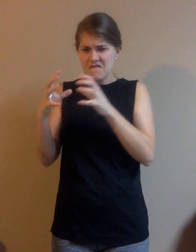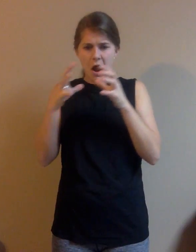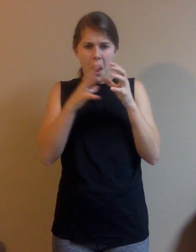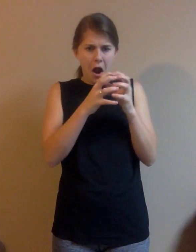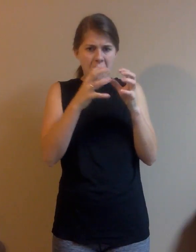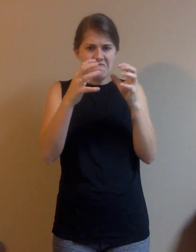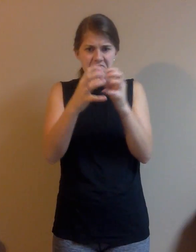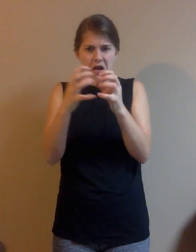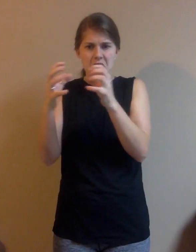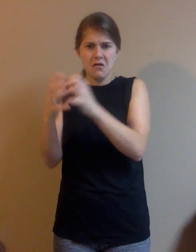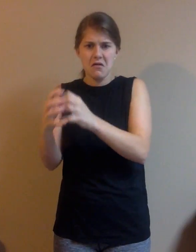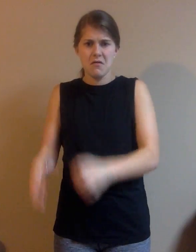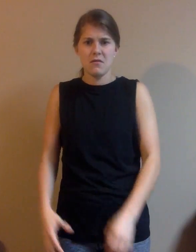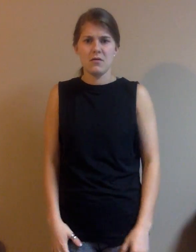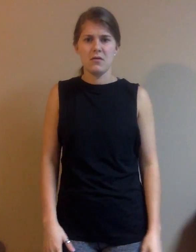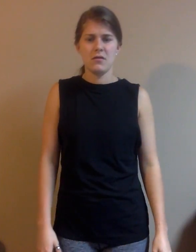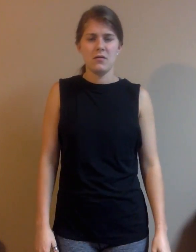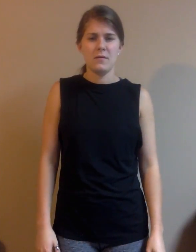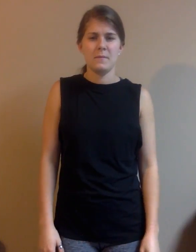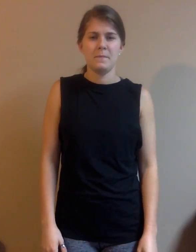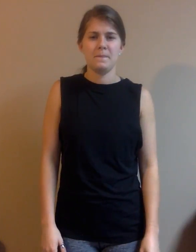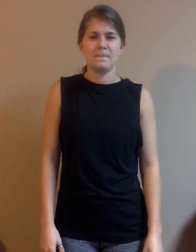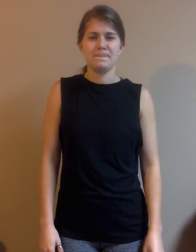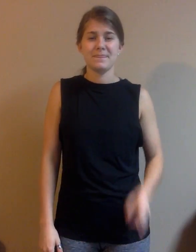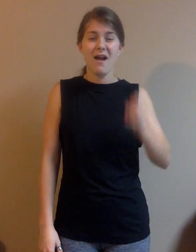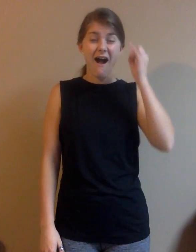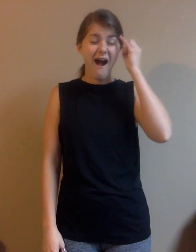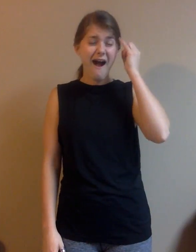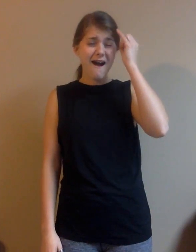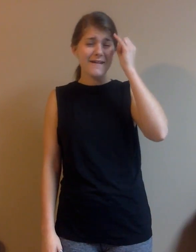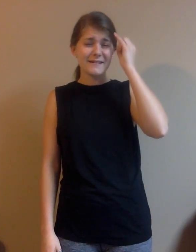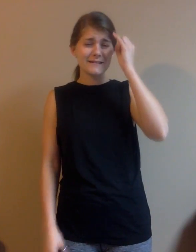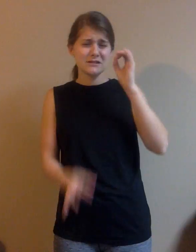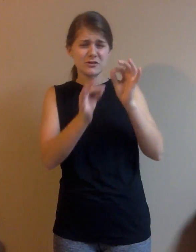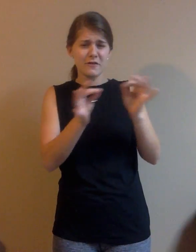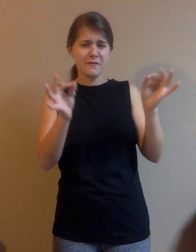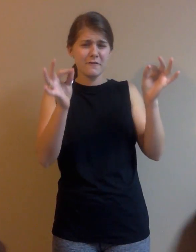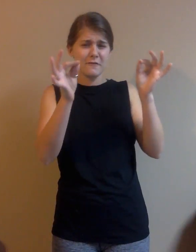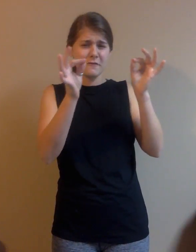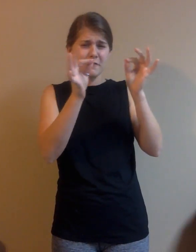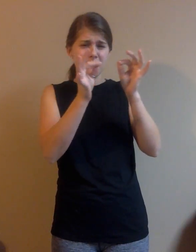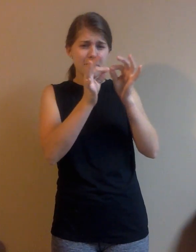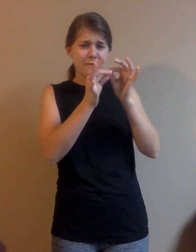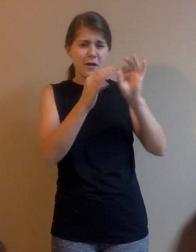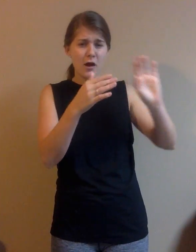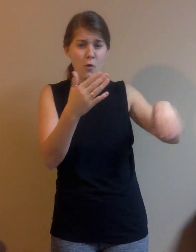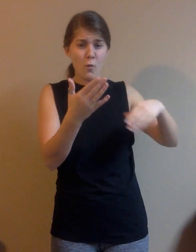ideas that have value, more often than not, comes about through the interaction of different disciplinary ways of seeing